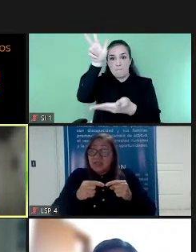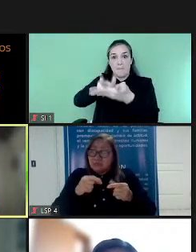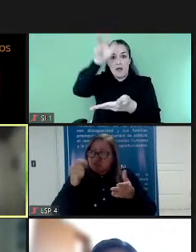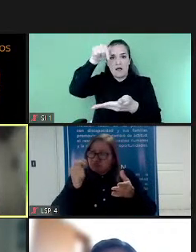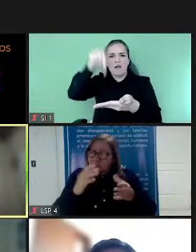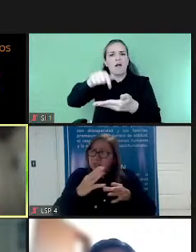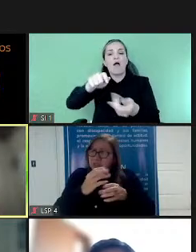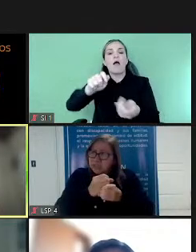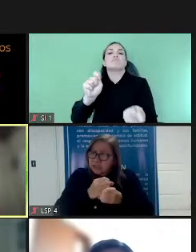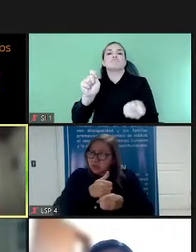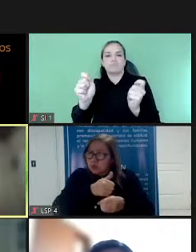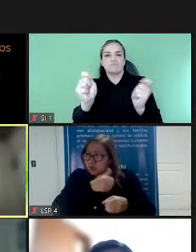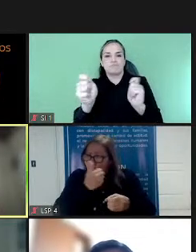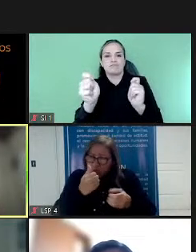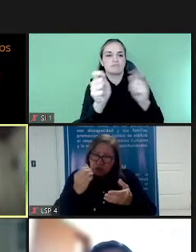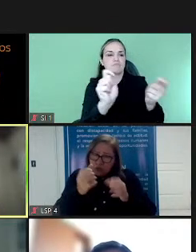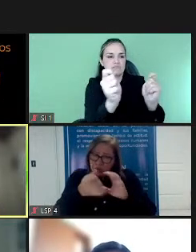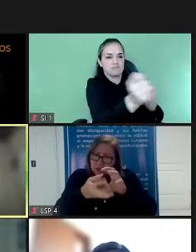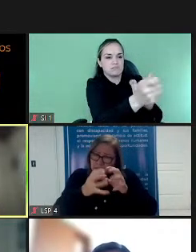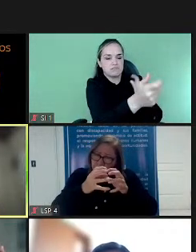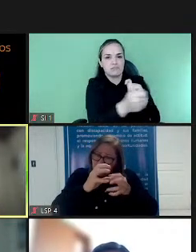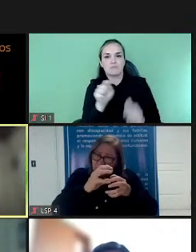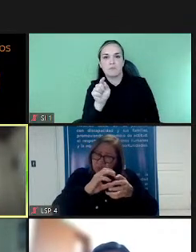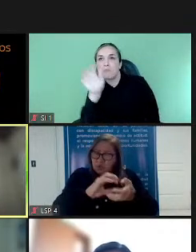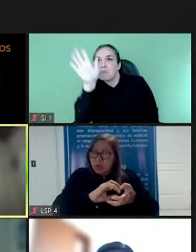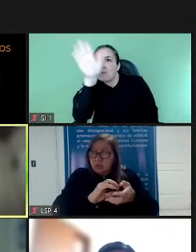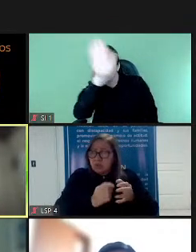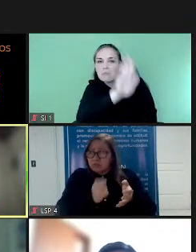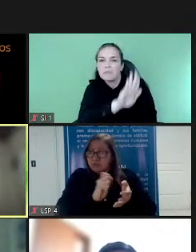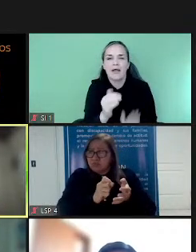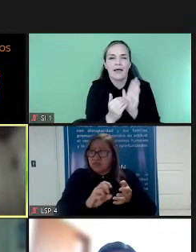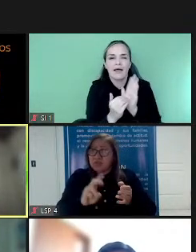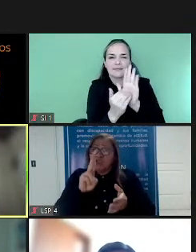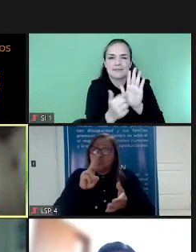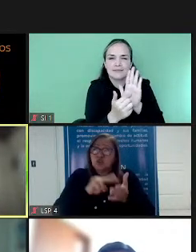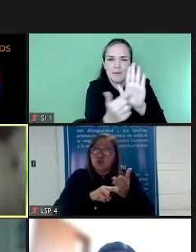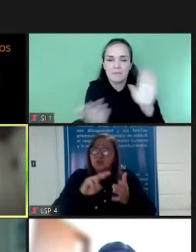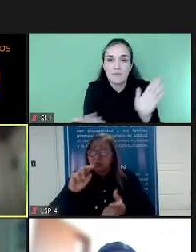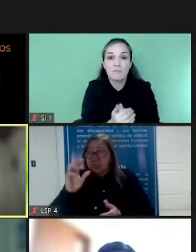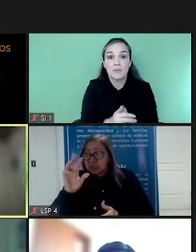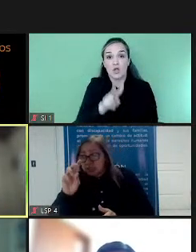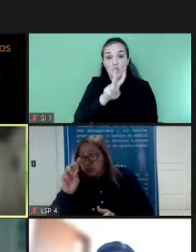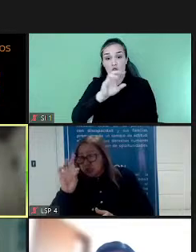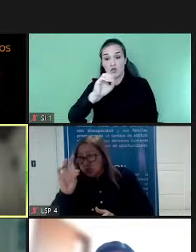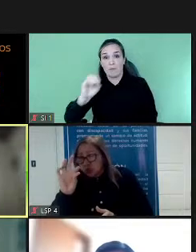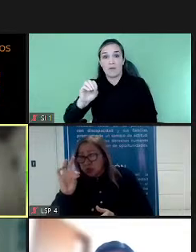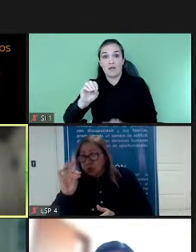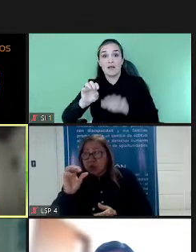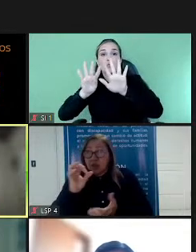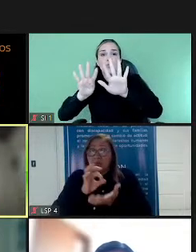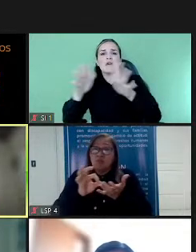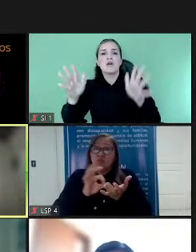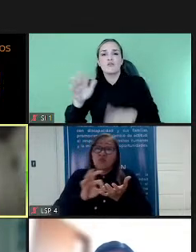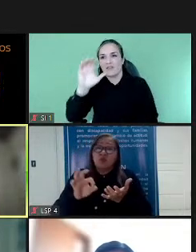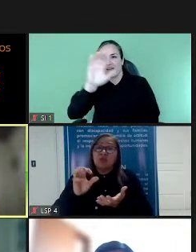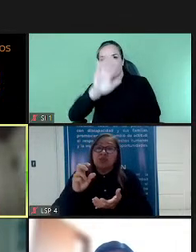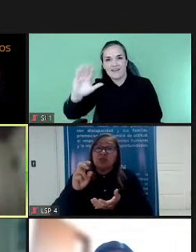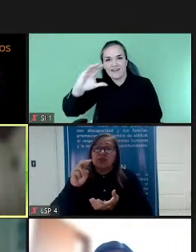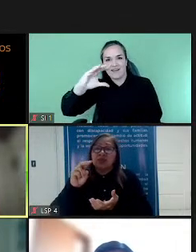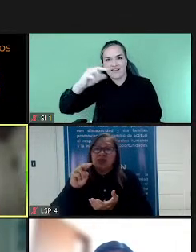disabilities other modifications took place in other provinces for example in 2009 the chaco